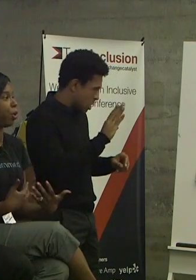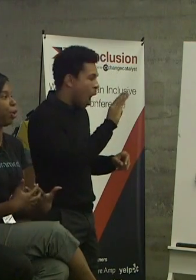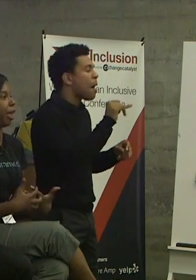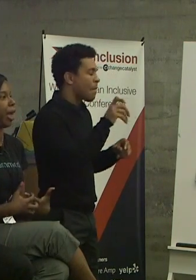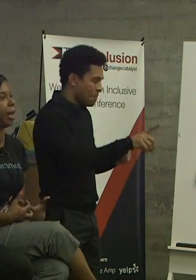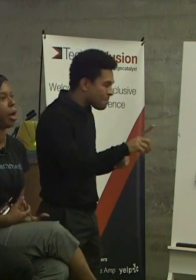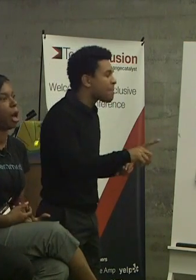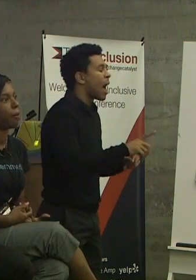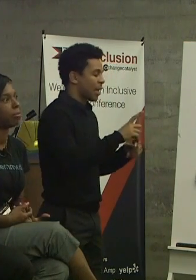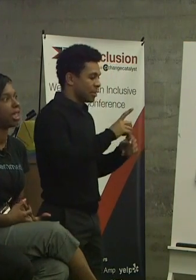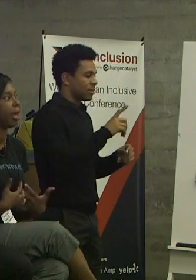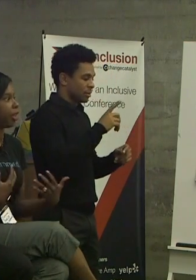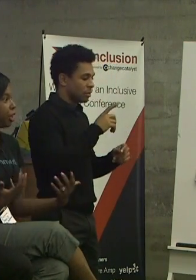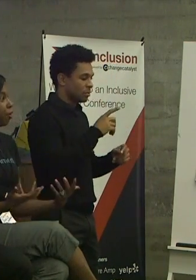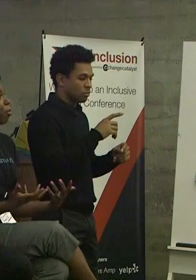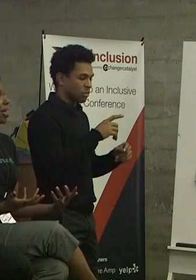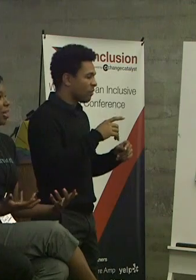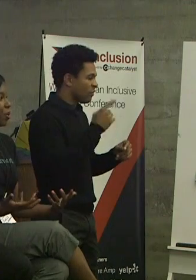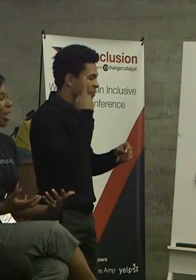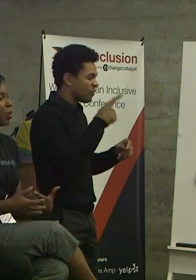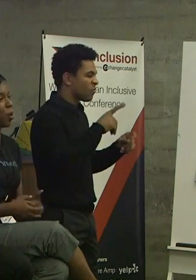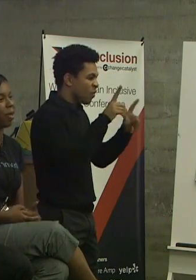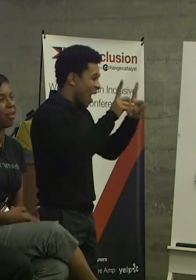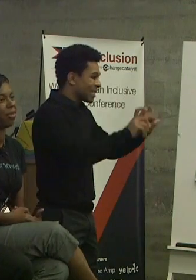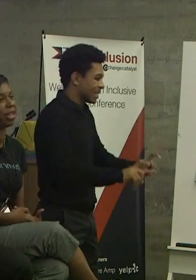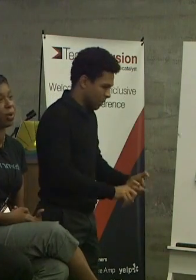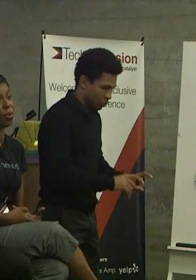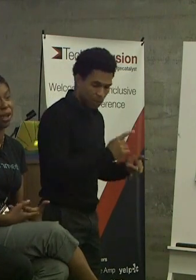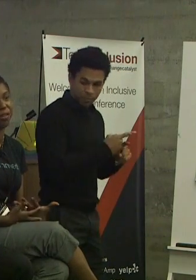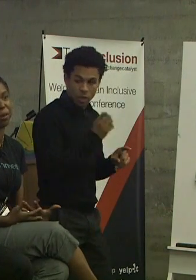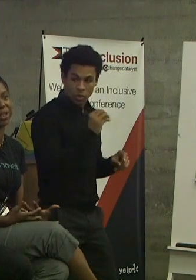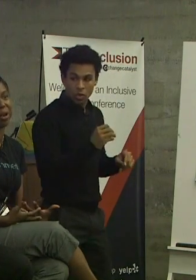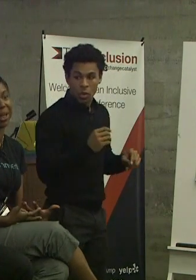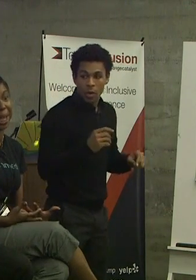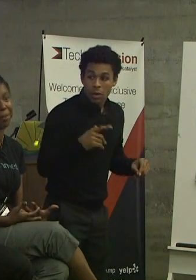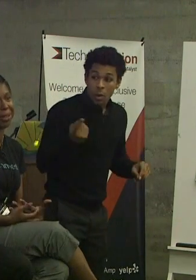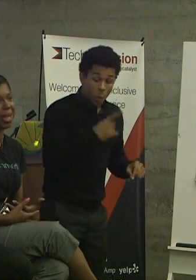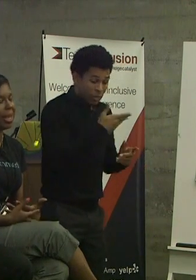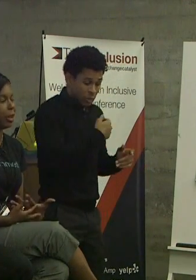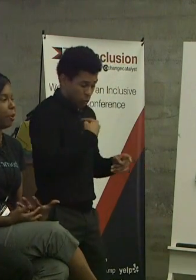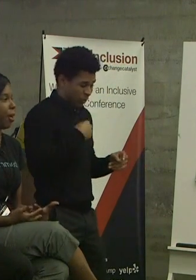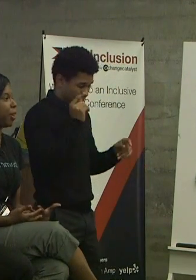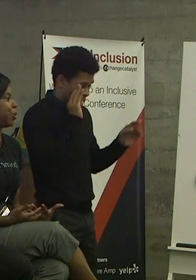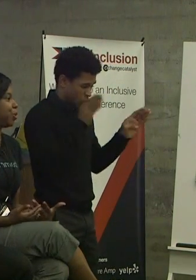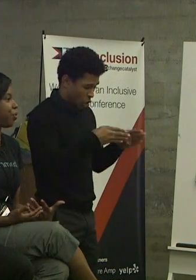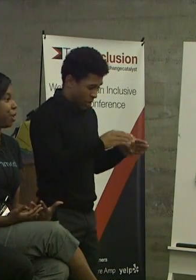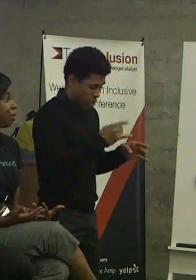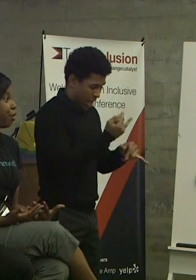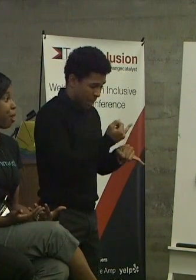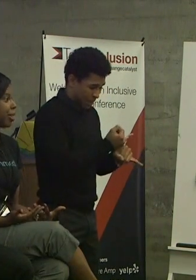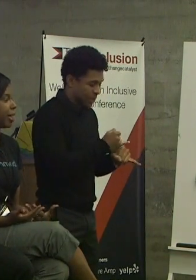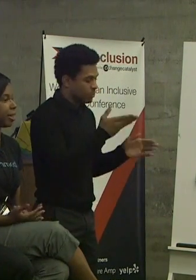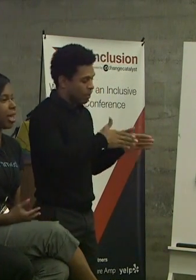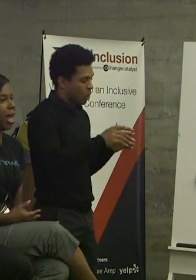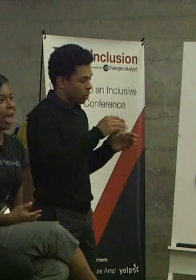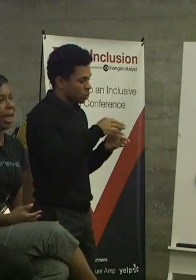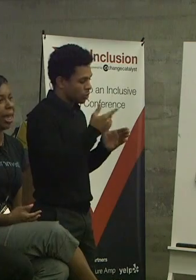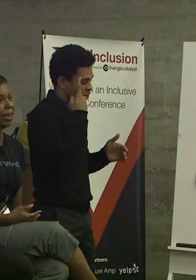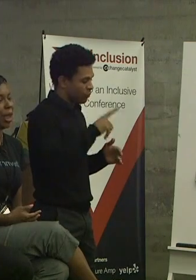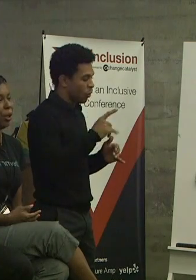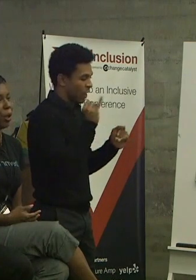one of the things when we were looking at tech, the interview process, right? So one of the things that we really focus on campus is preparing students for the interview